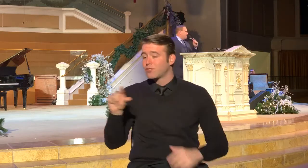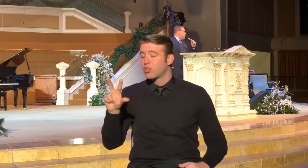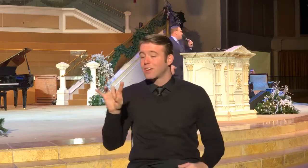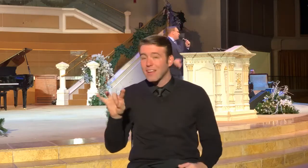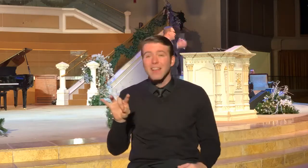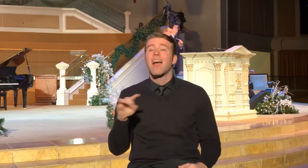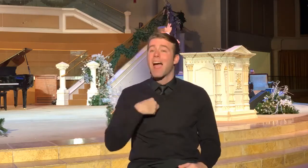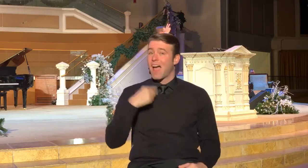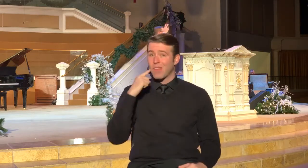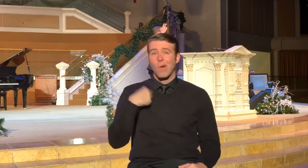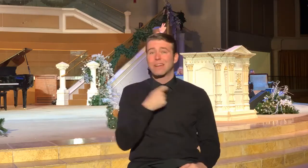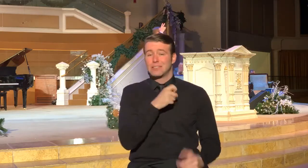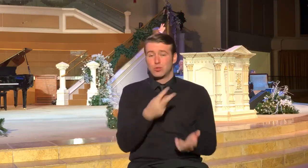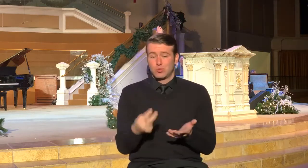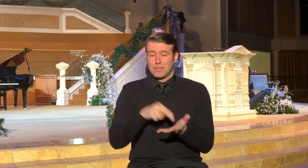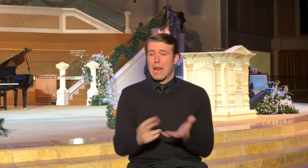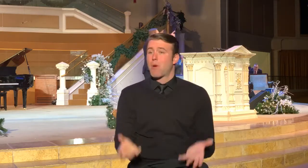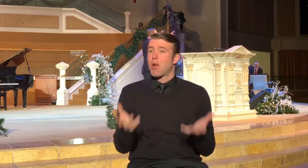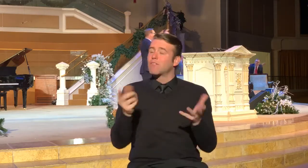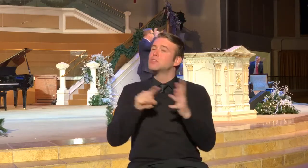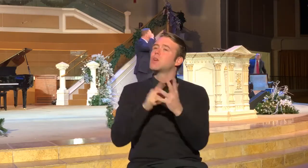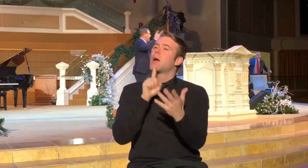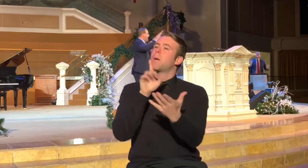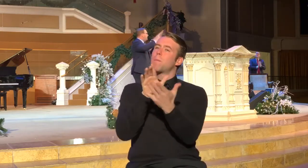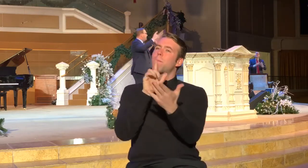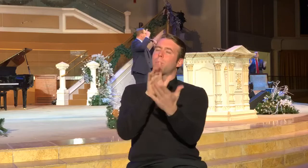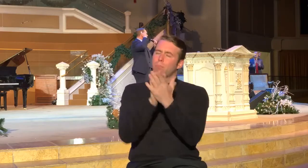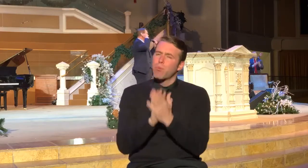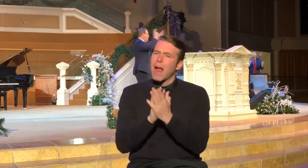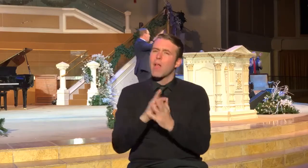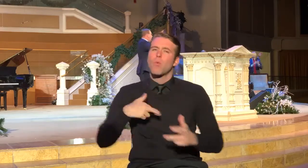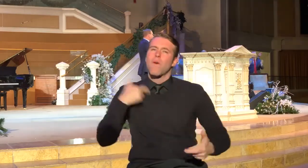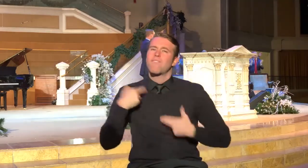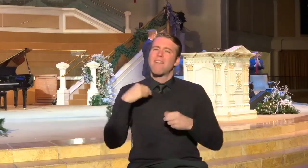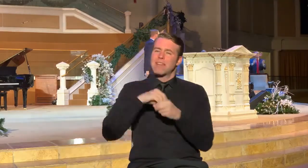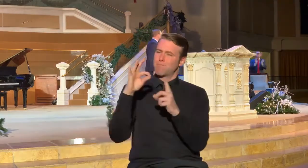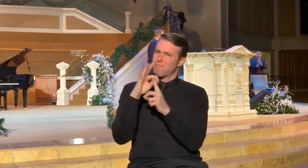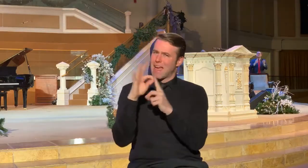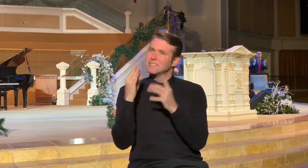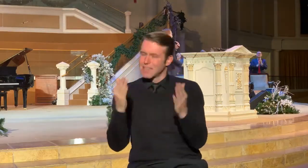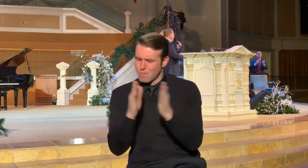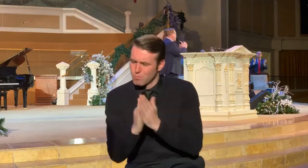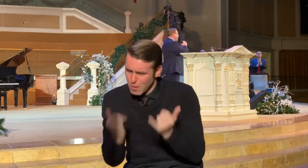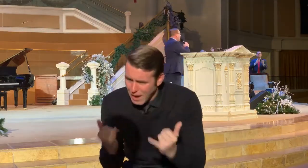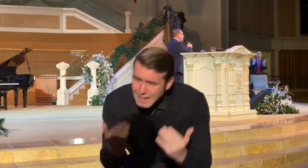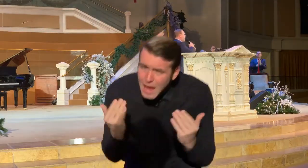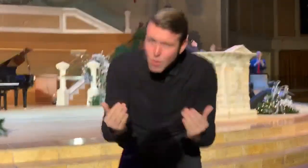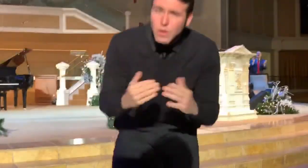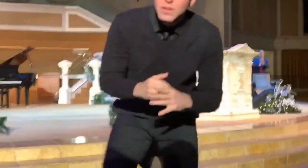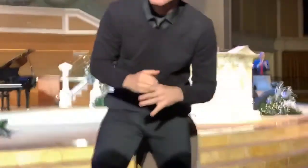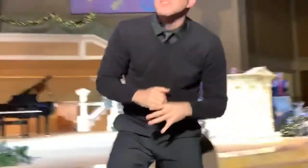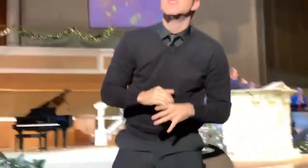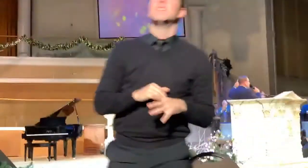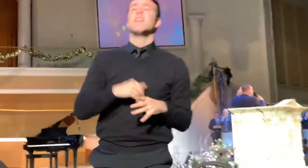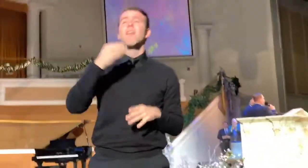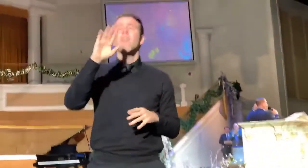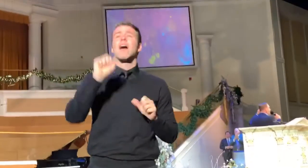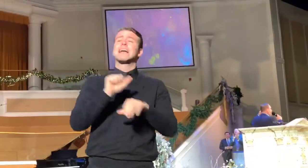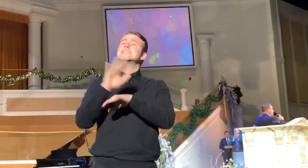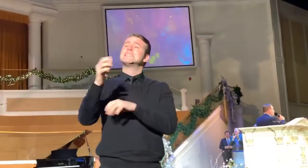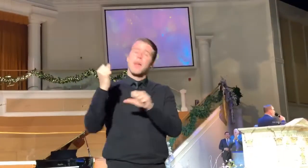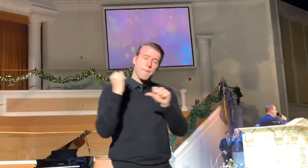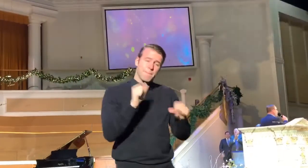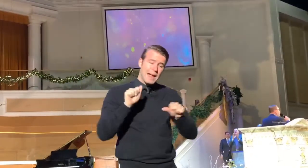38. I think we ought to get up on our feet and pray a revival in Lahore, Pakistan right now. God can send the